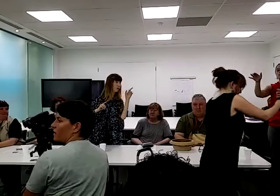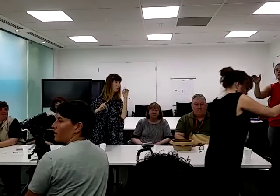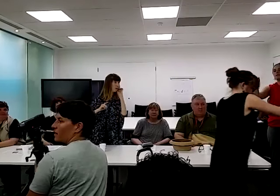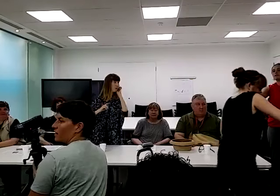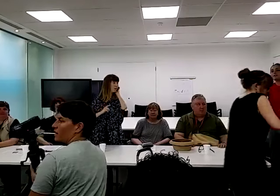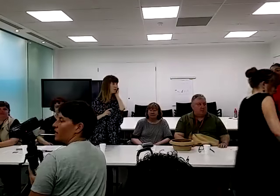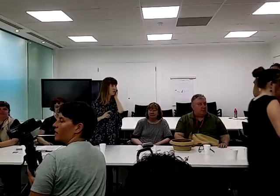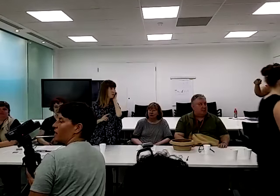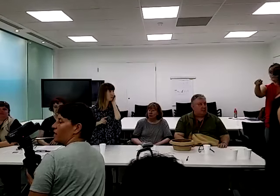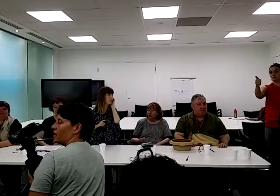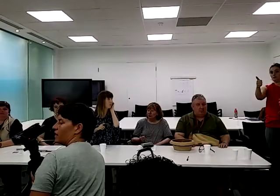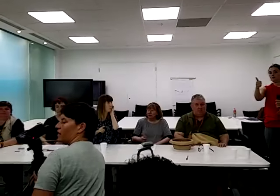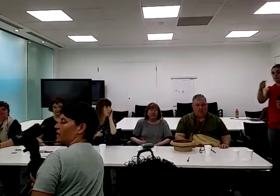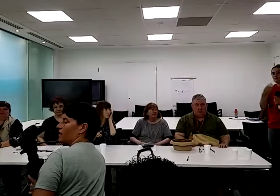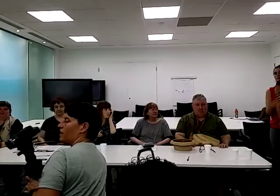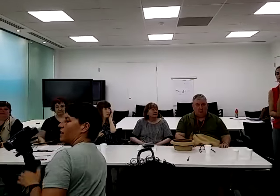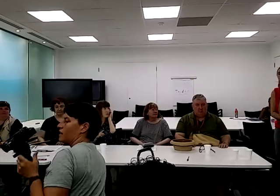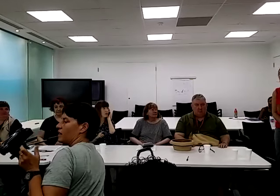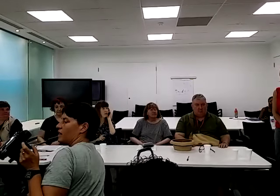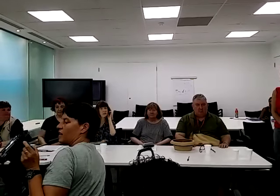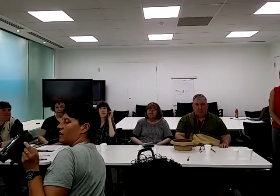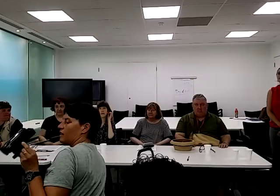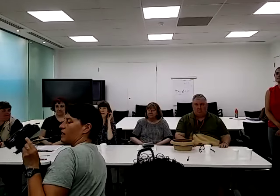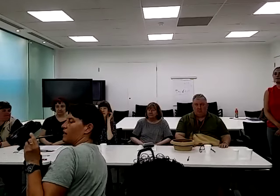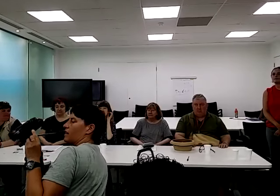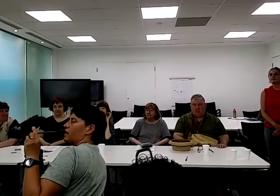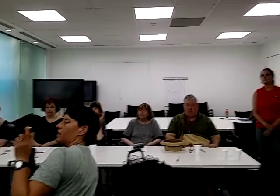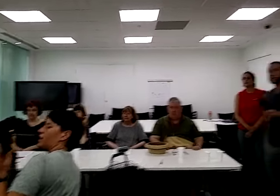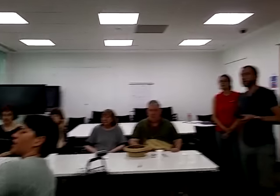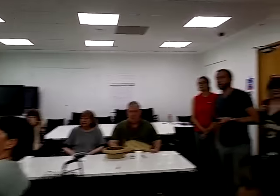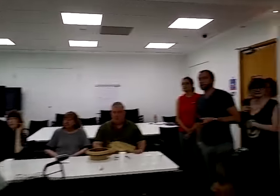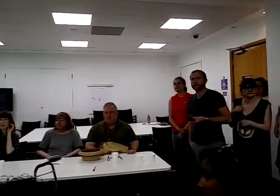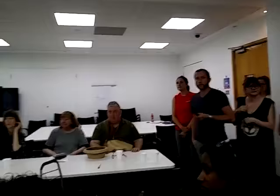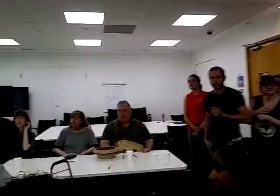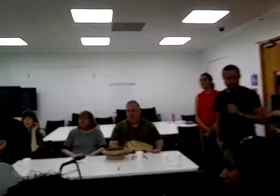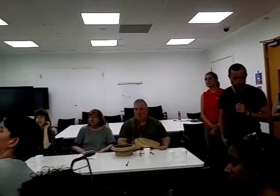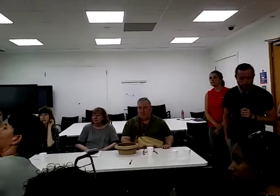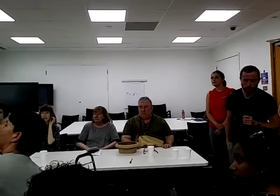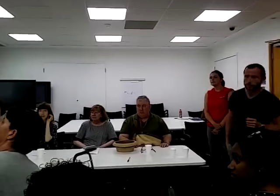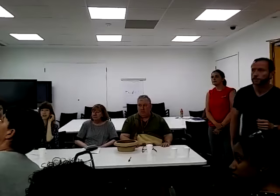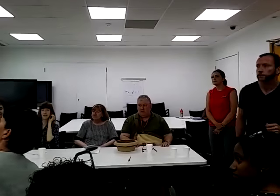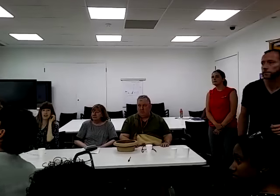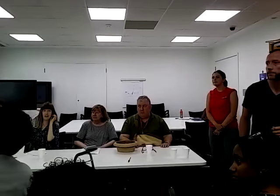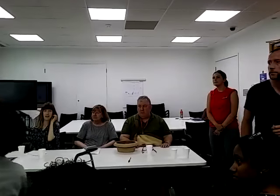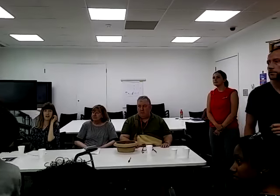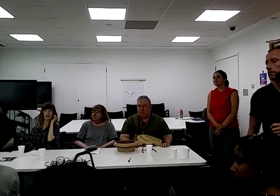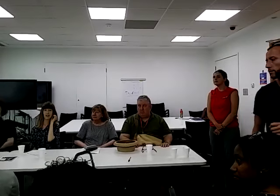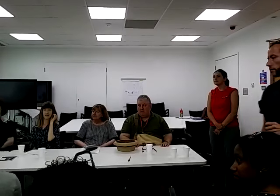Ellen? Hello.